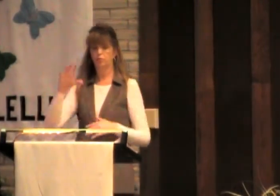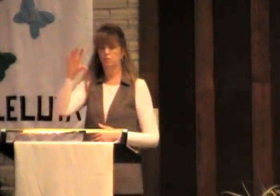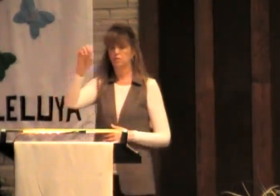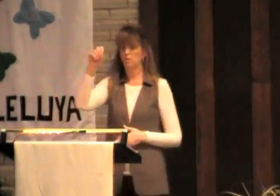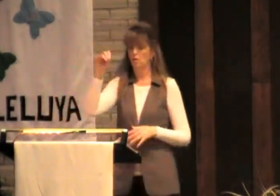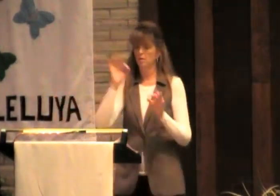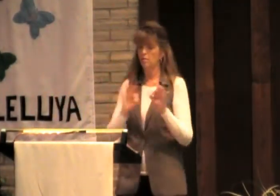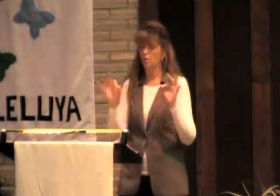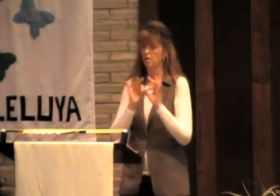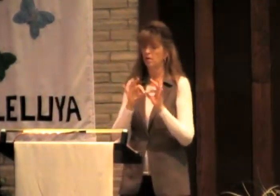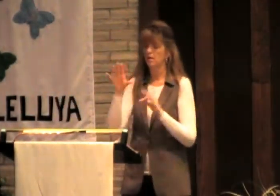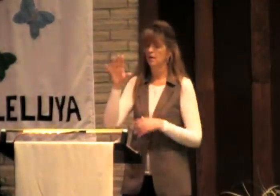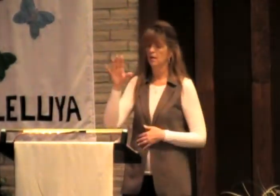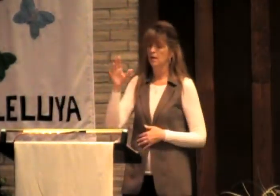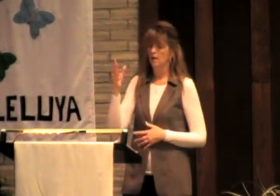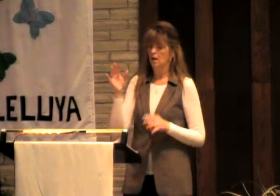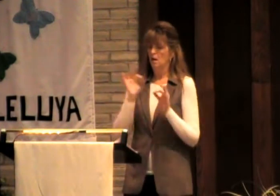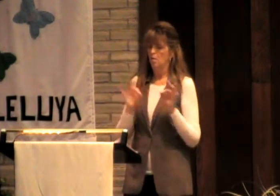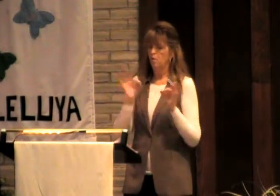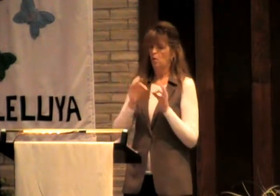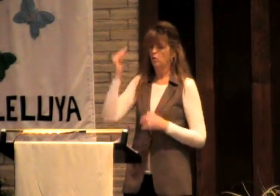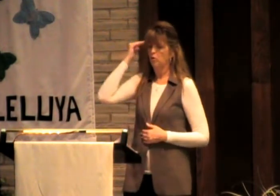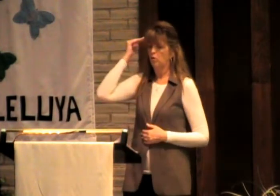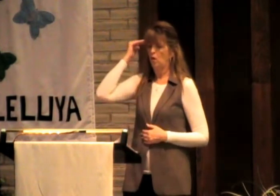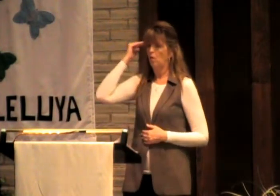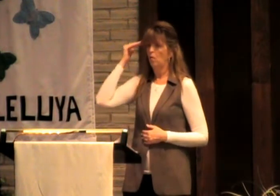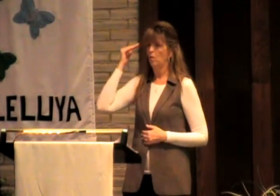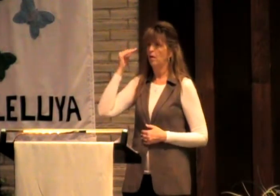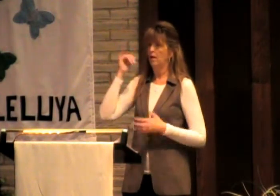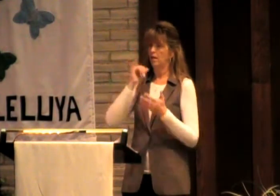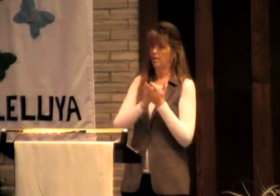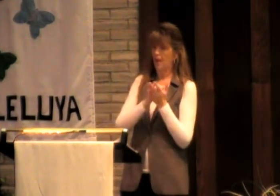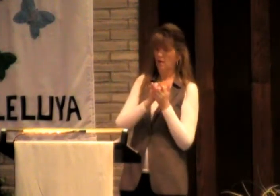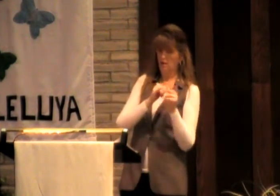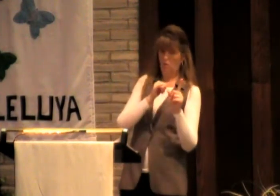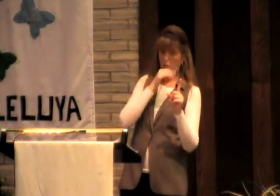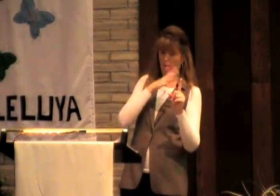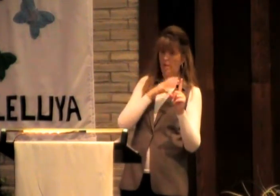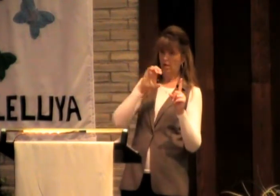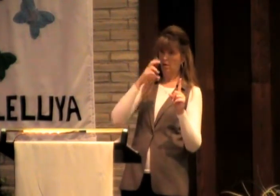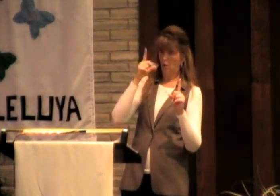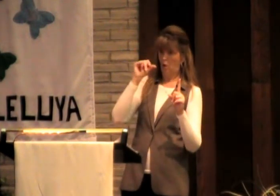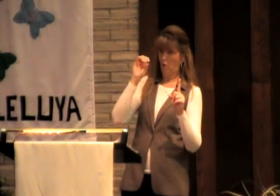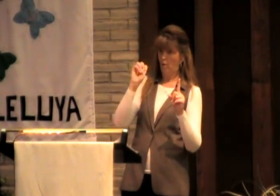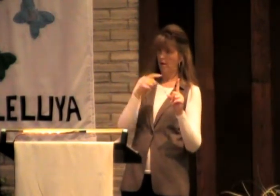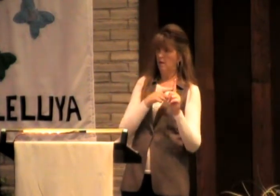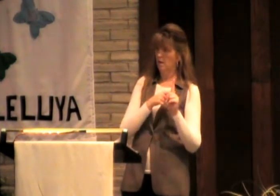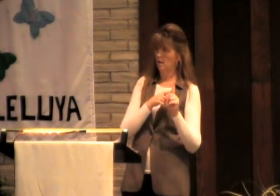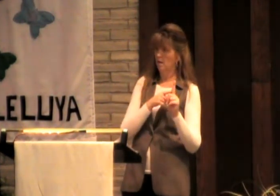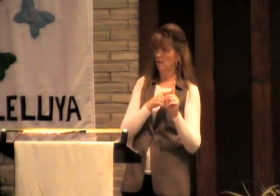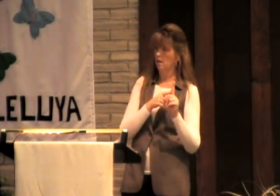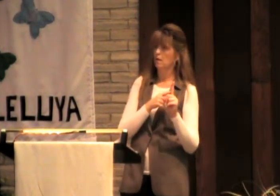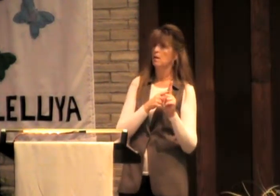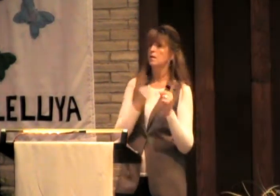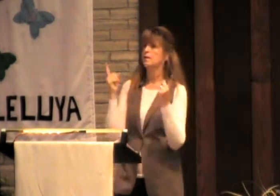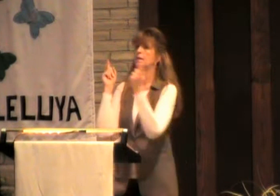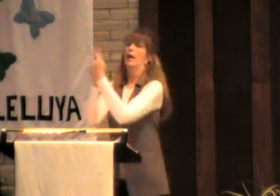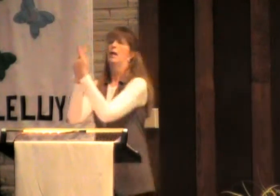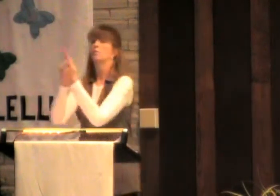you." So it's important to know the woman, Chloe.